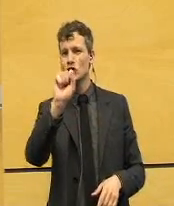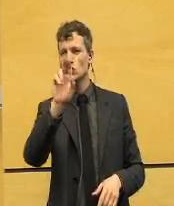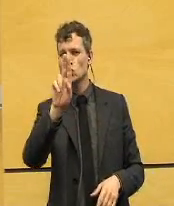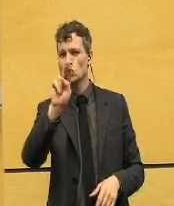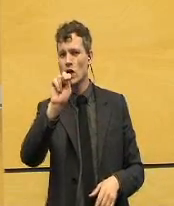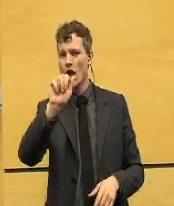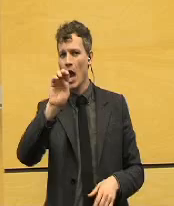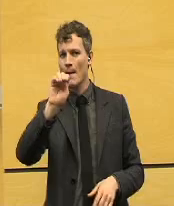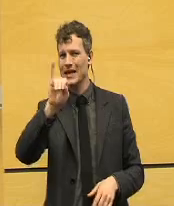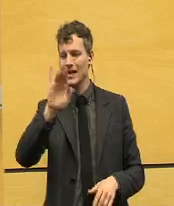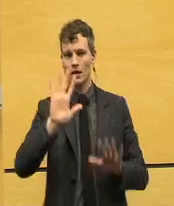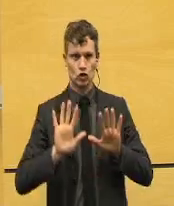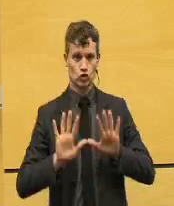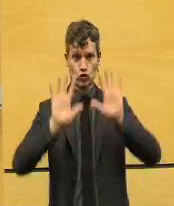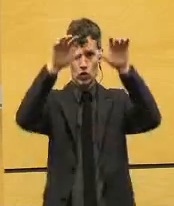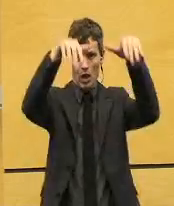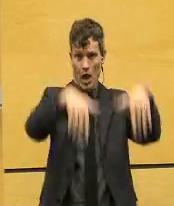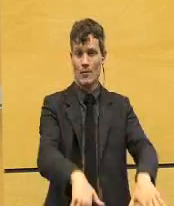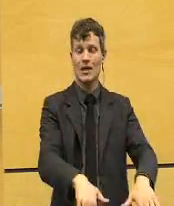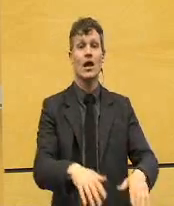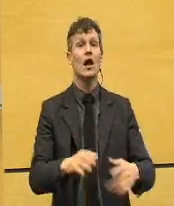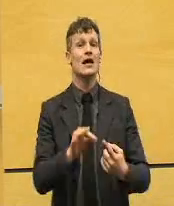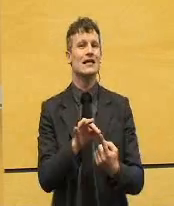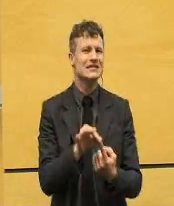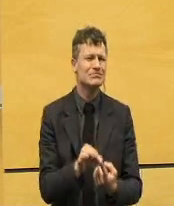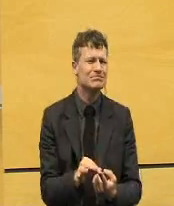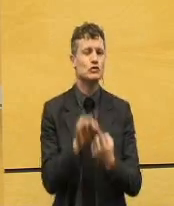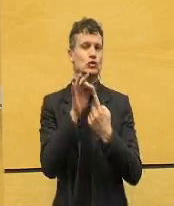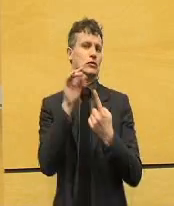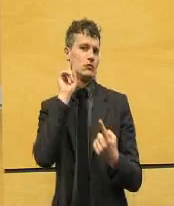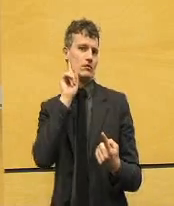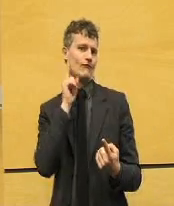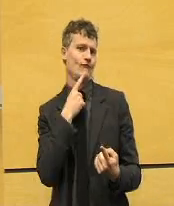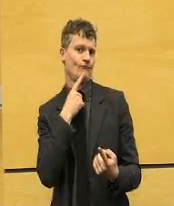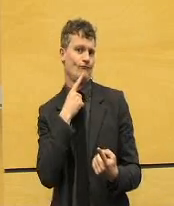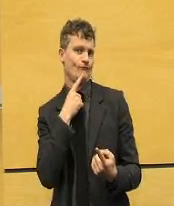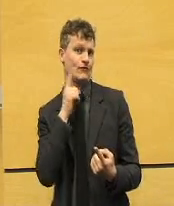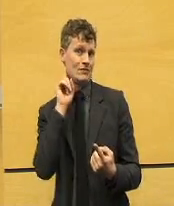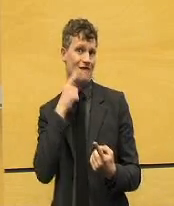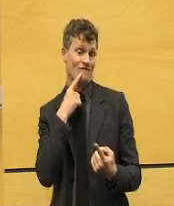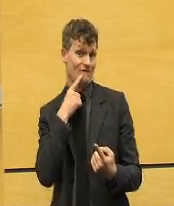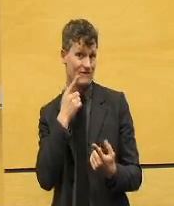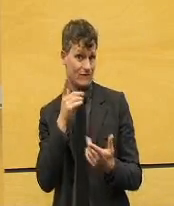So, for example, SMS text formats.